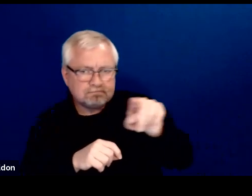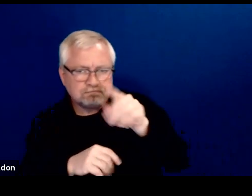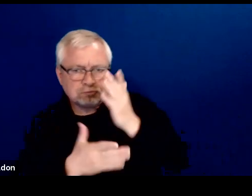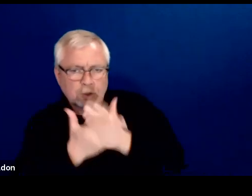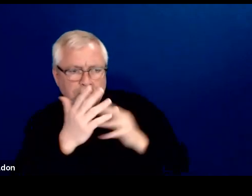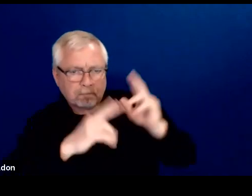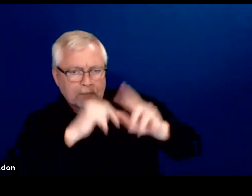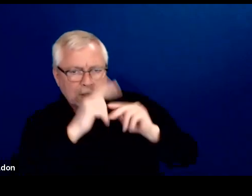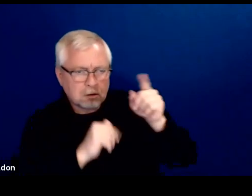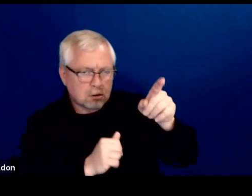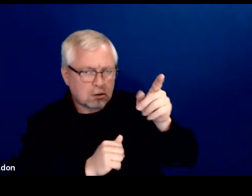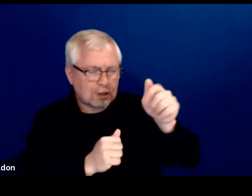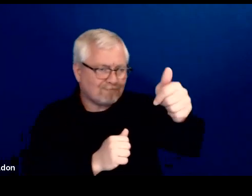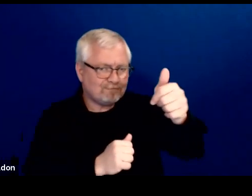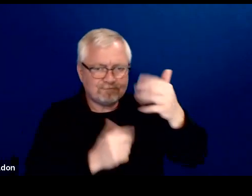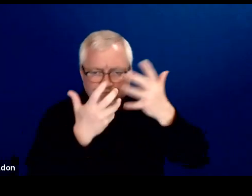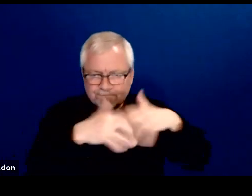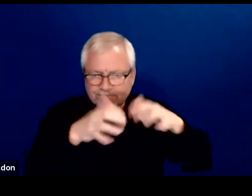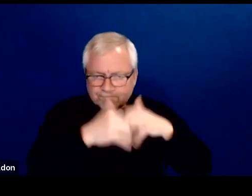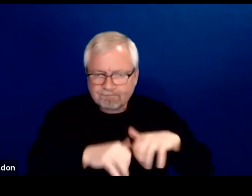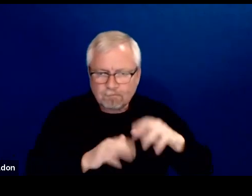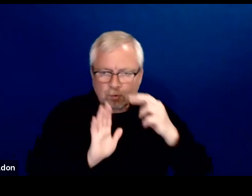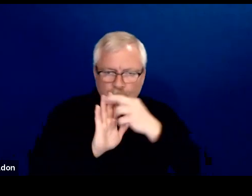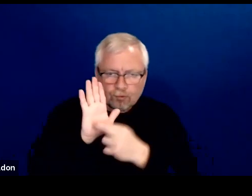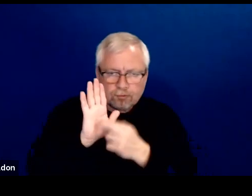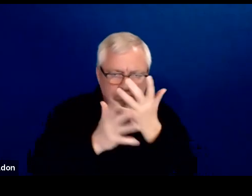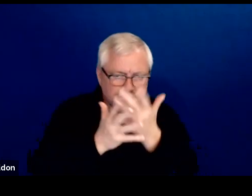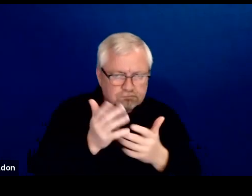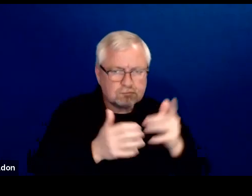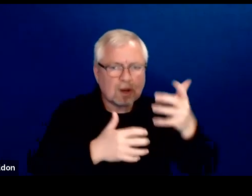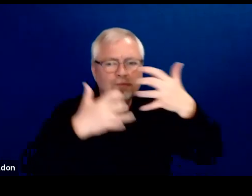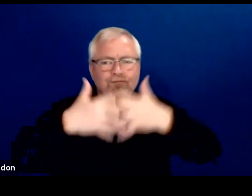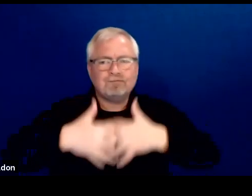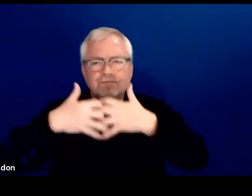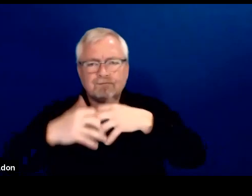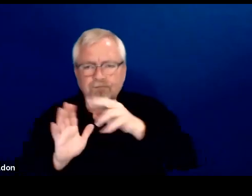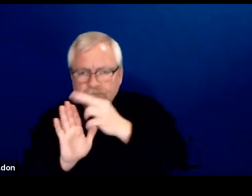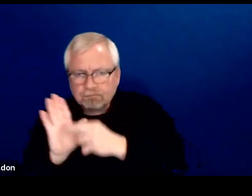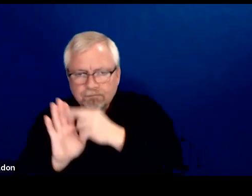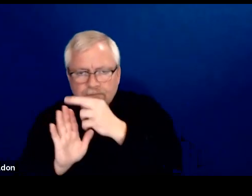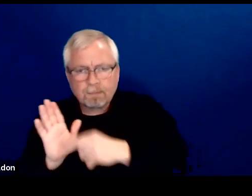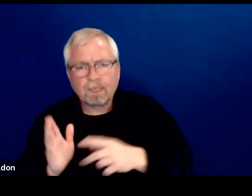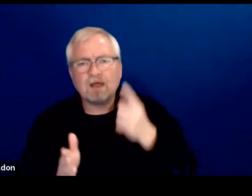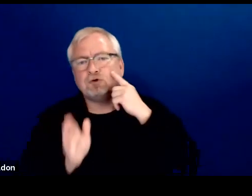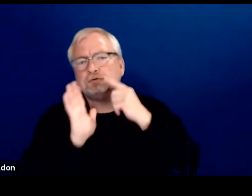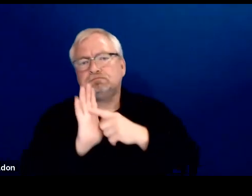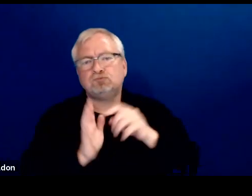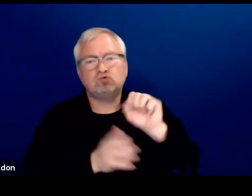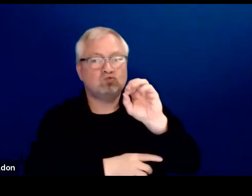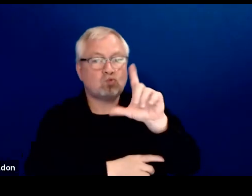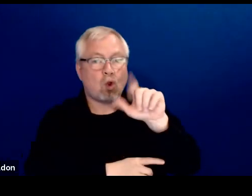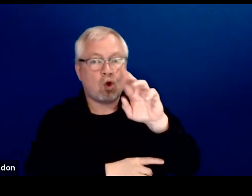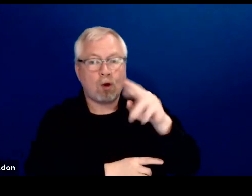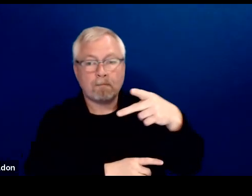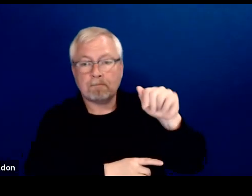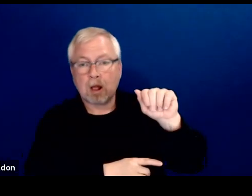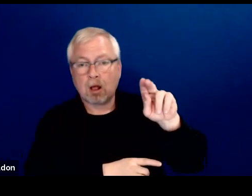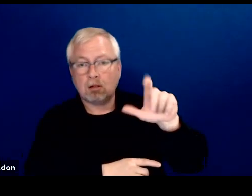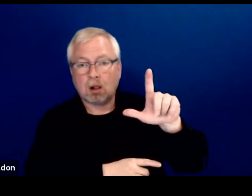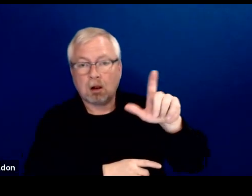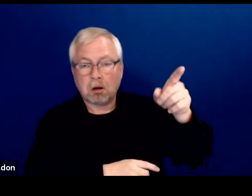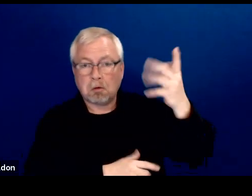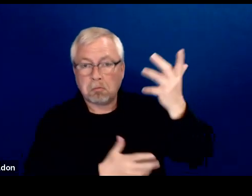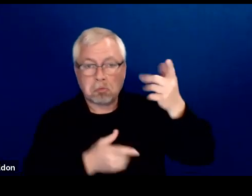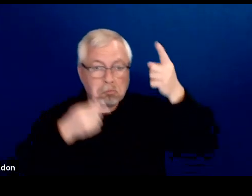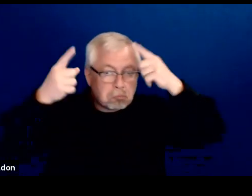the manufacturer. Maybe they make solar panels and there's no worker within 20 feet of each other in a large warehouse. They don't touch anything.